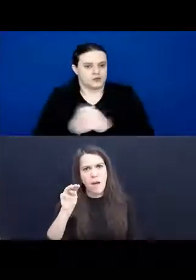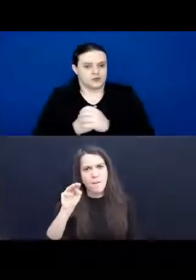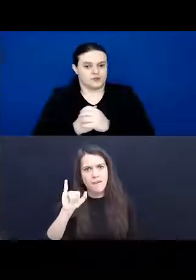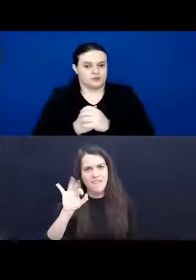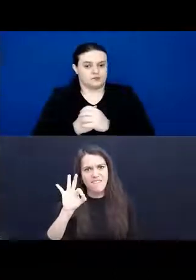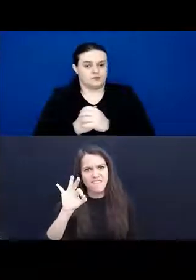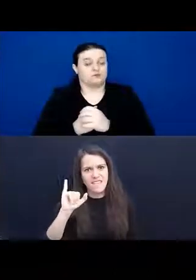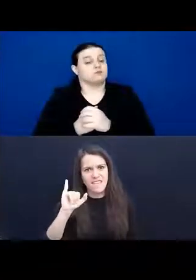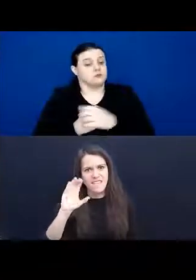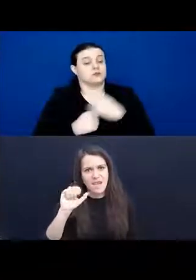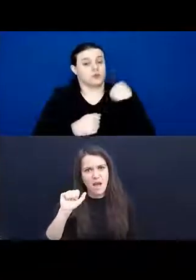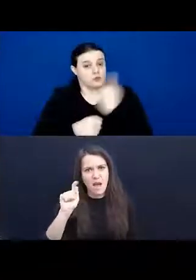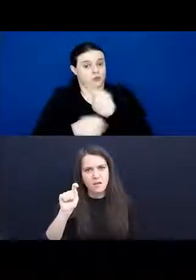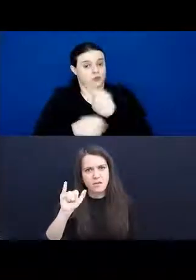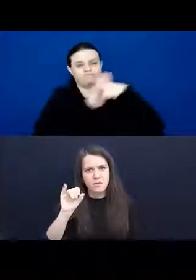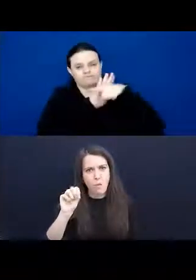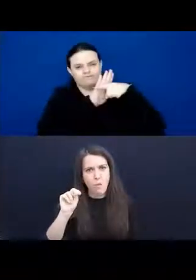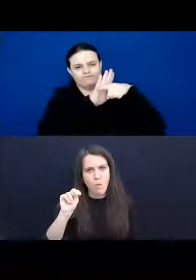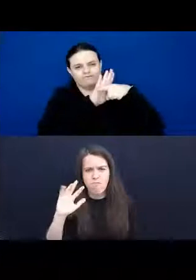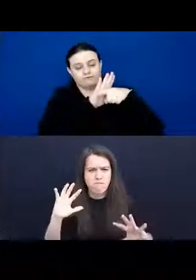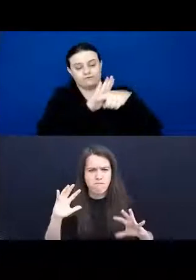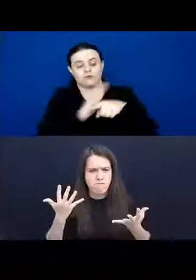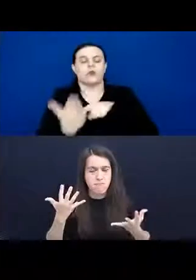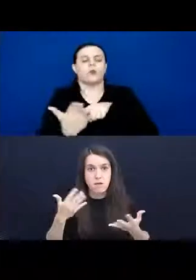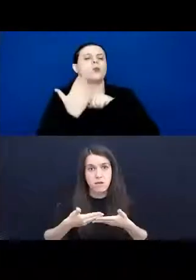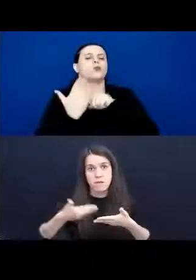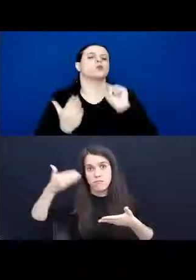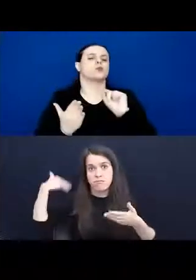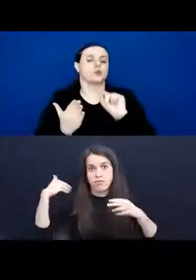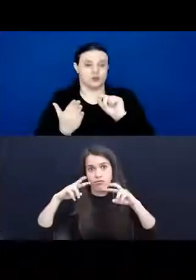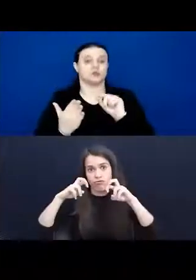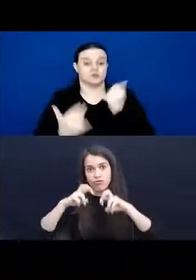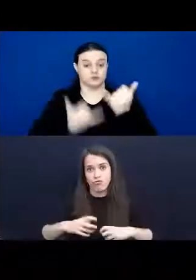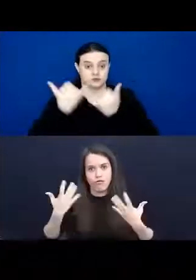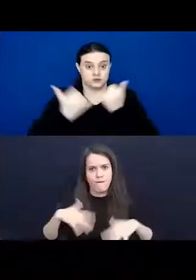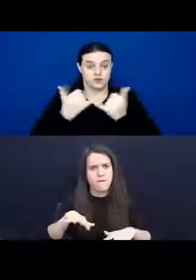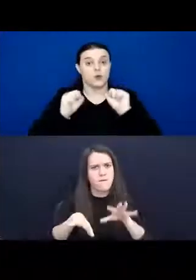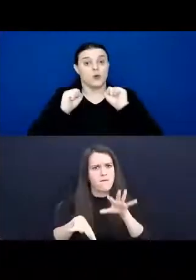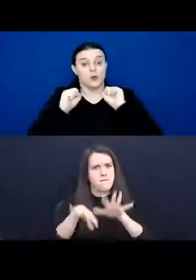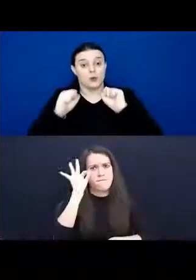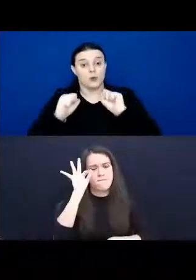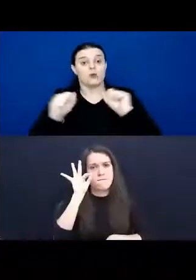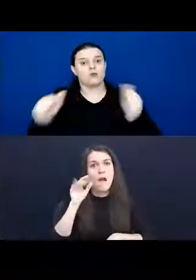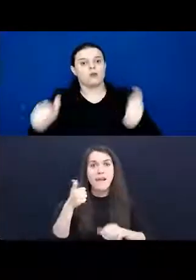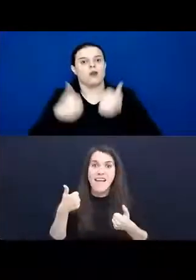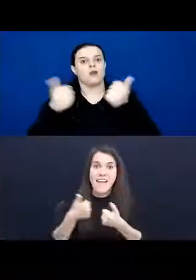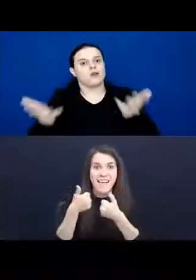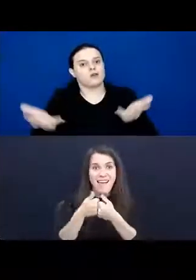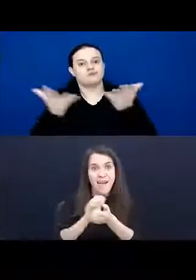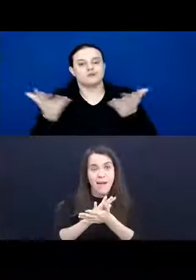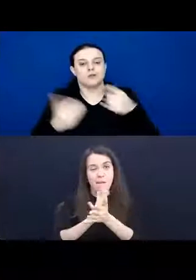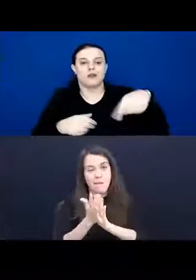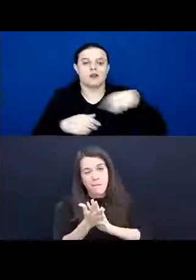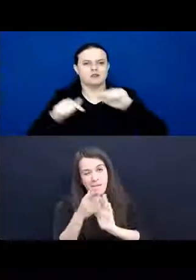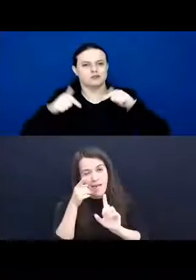past research have shown that gamification can increase learners'